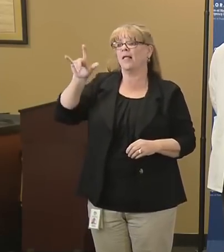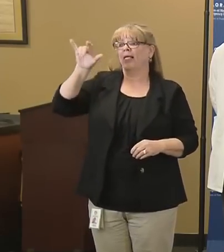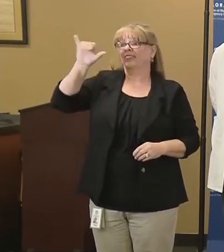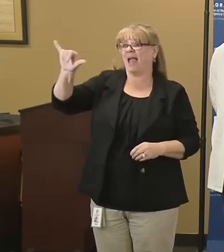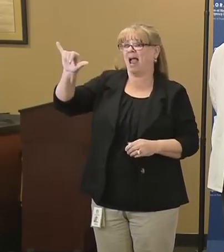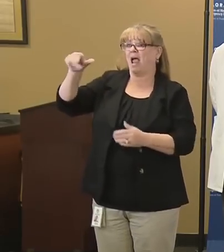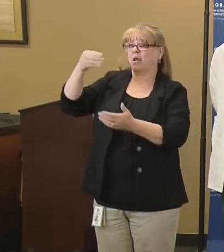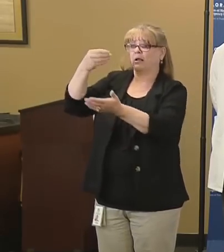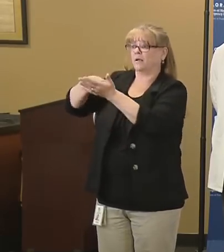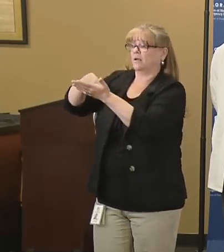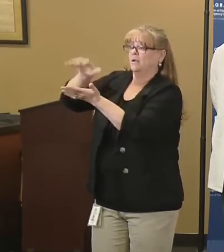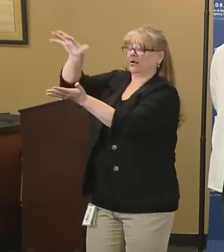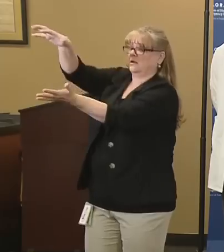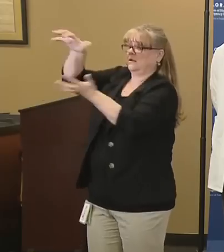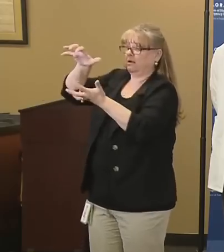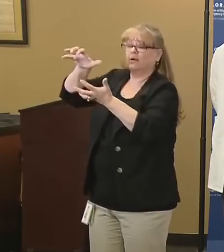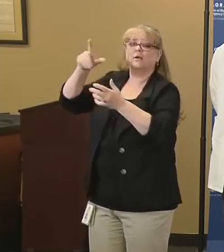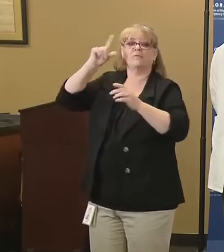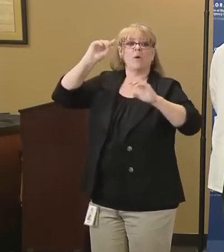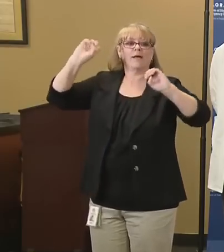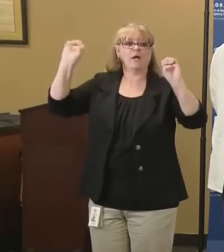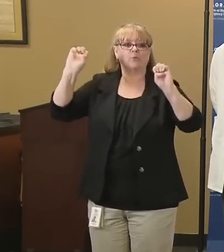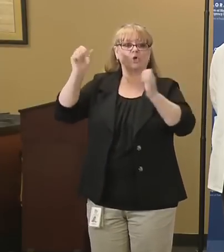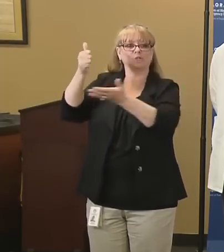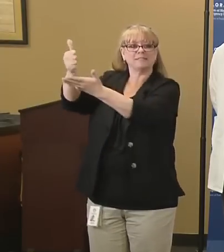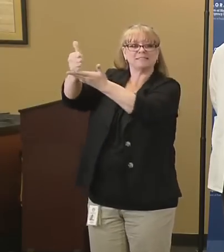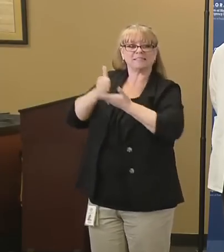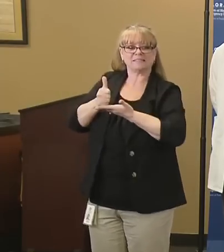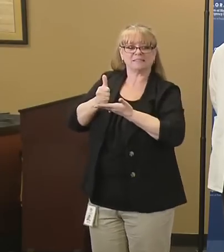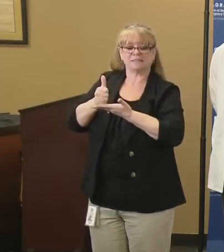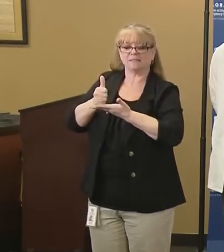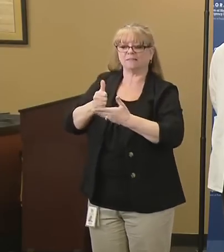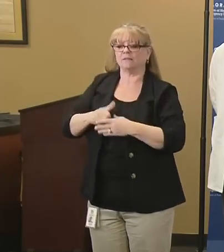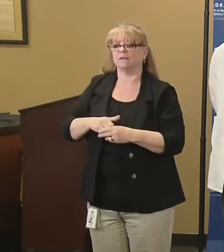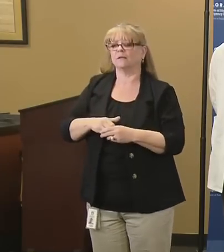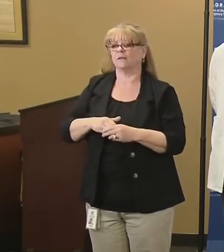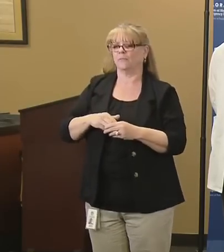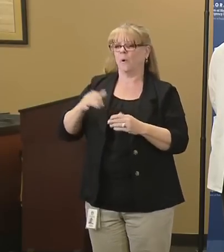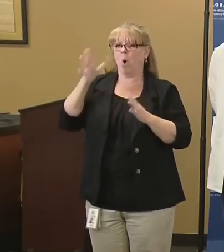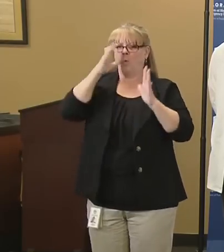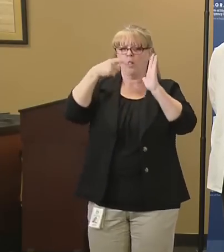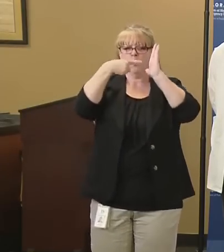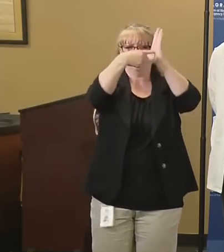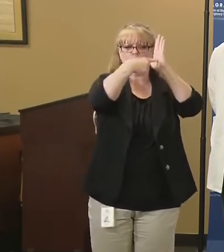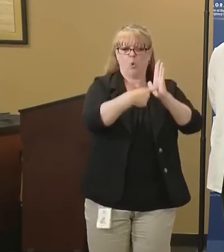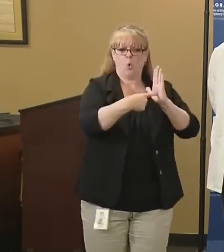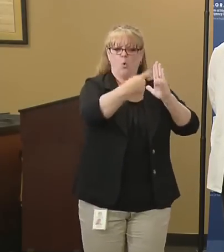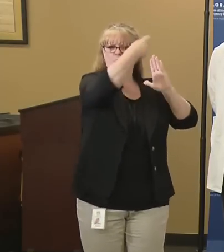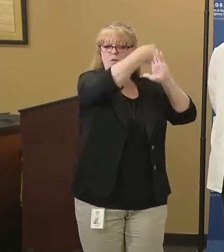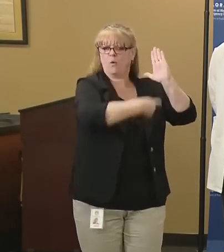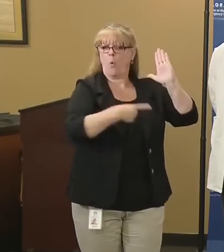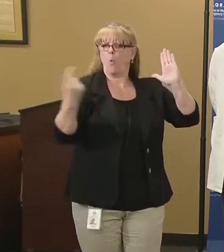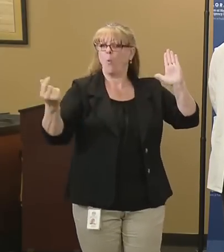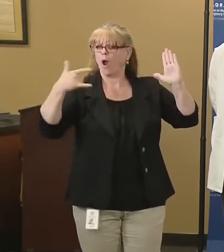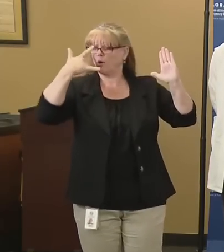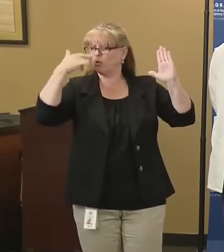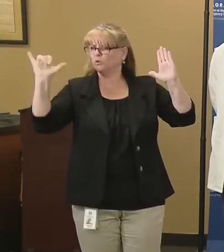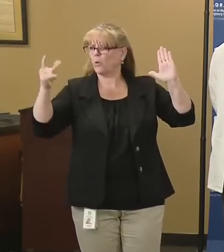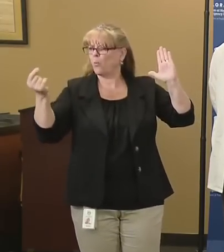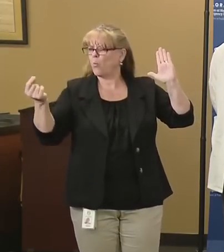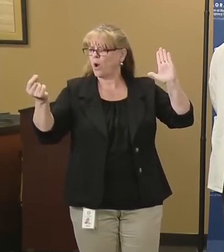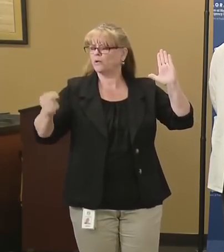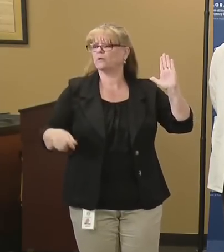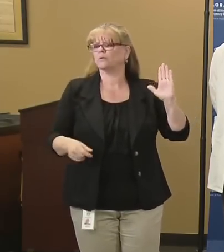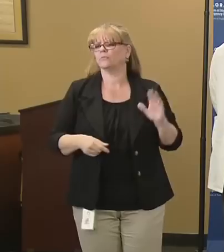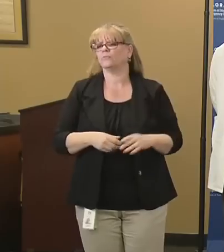important recognition of what's already occurred and the lives that are already lost and those who are transformed for